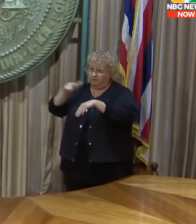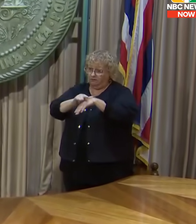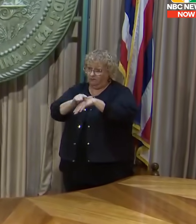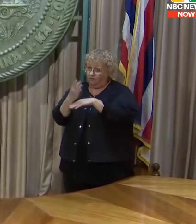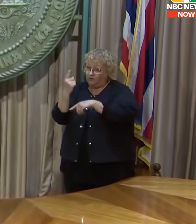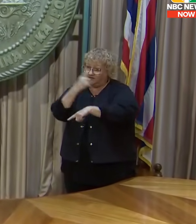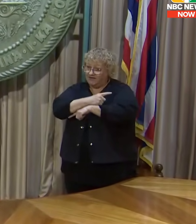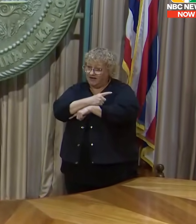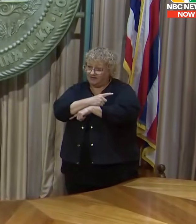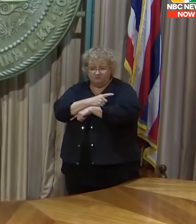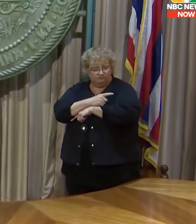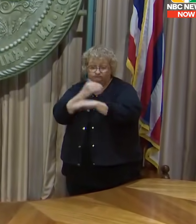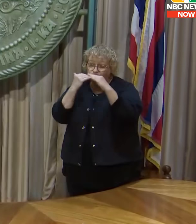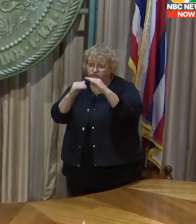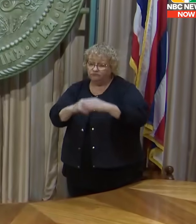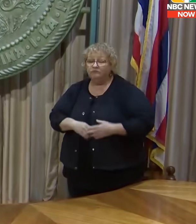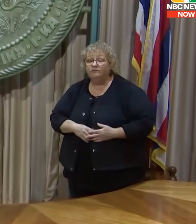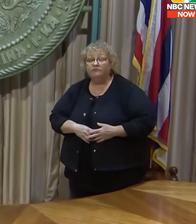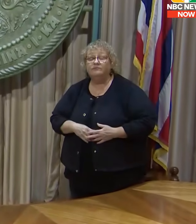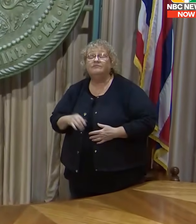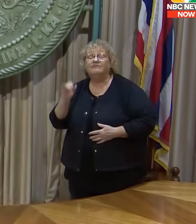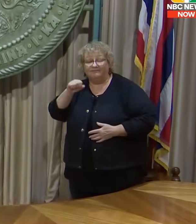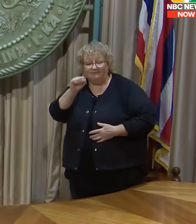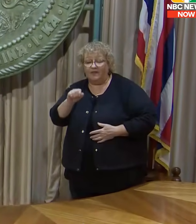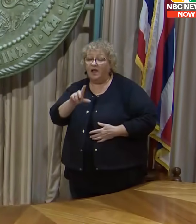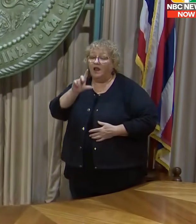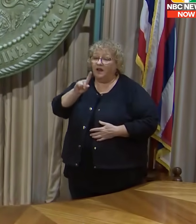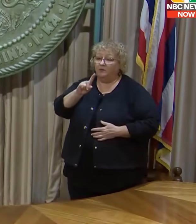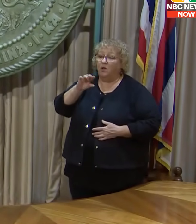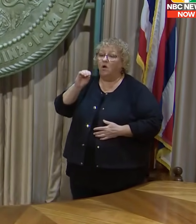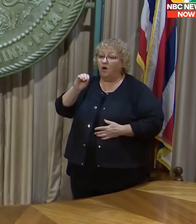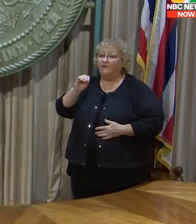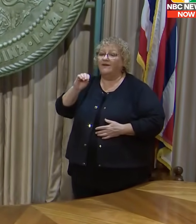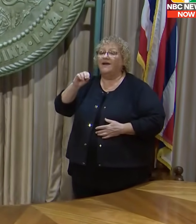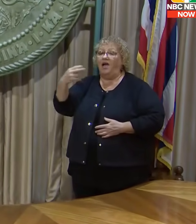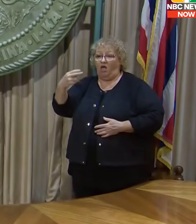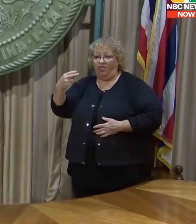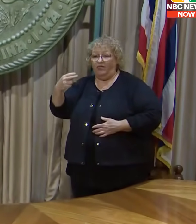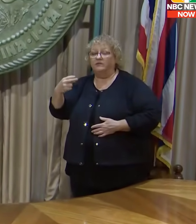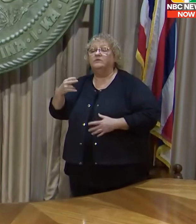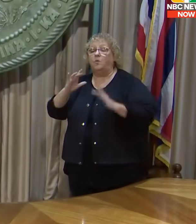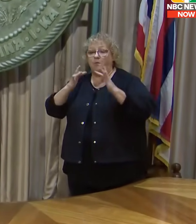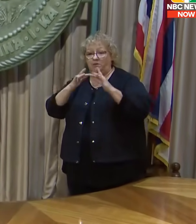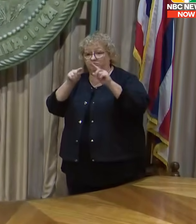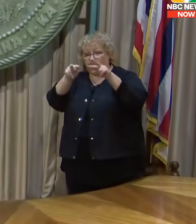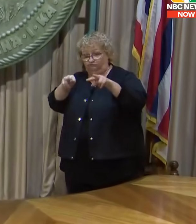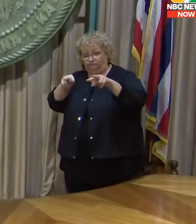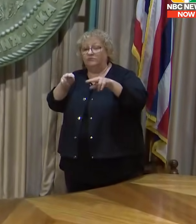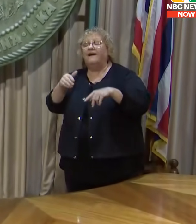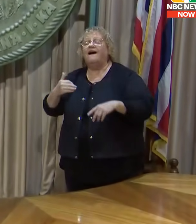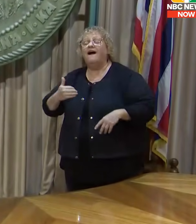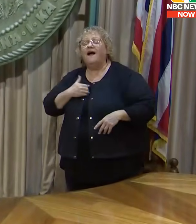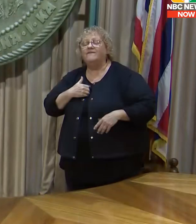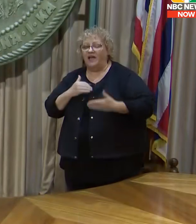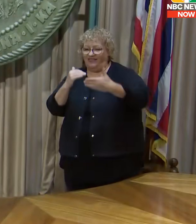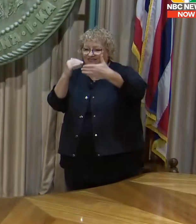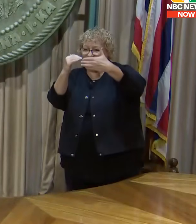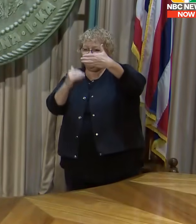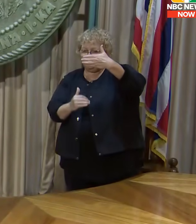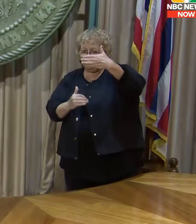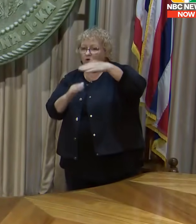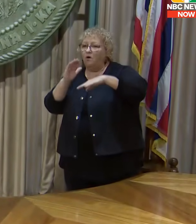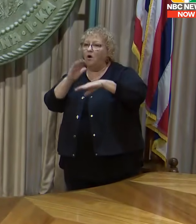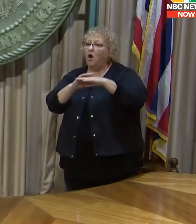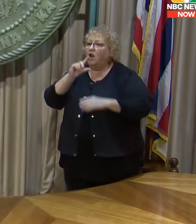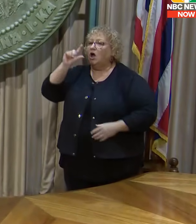Certainly, if you go to the Department of Health's website, there is a list, and on